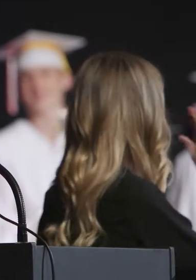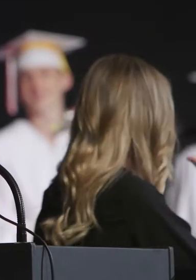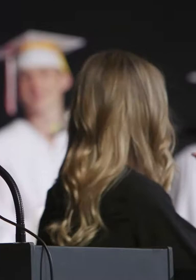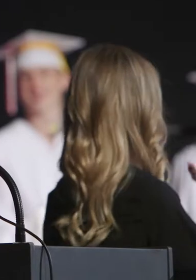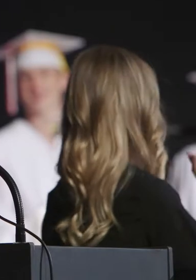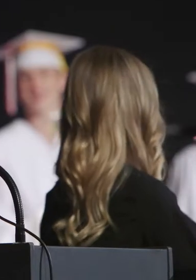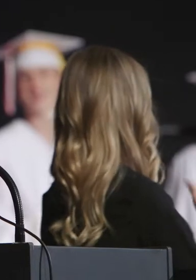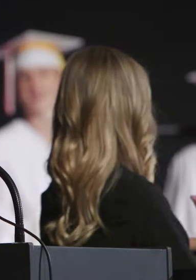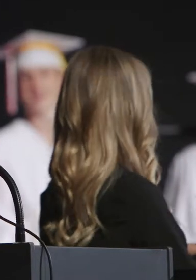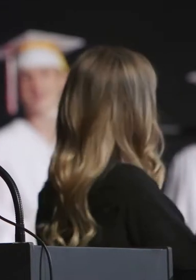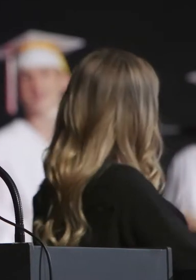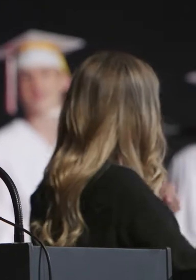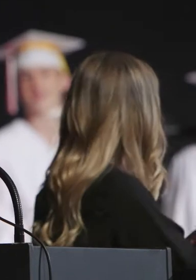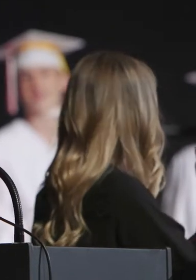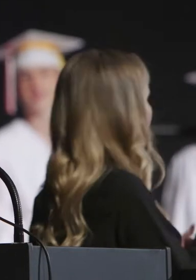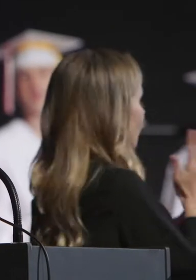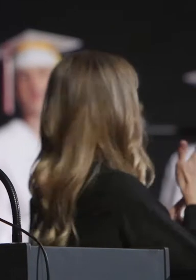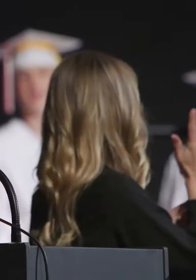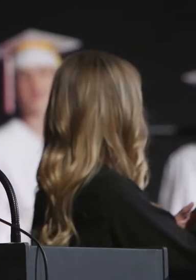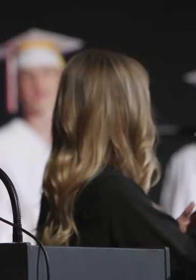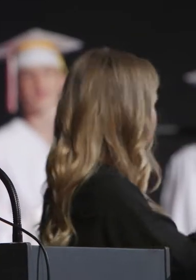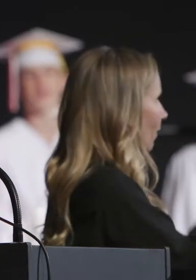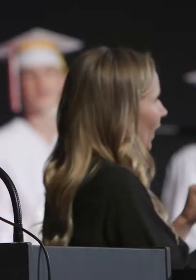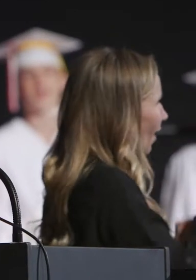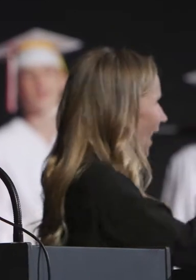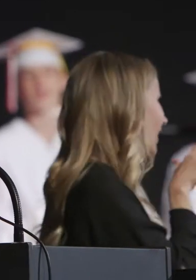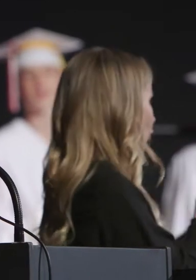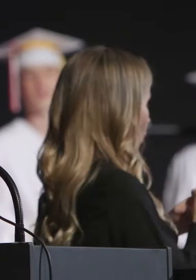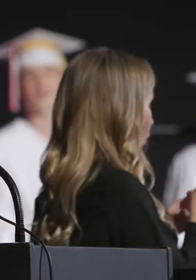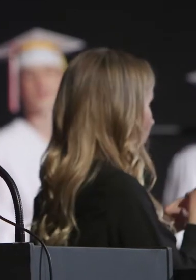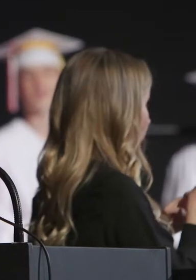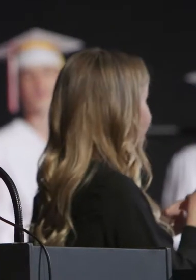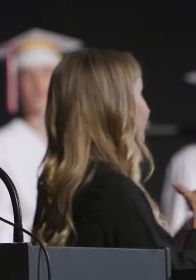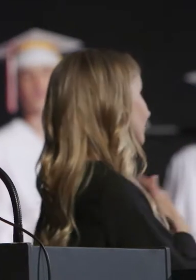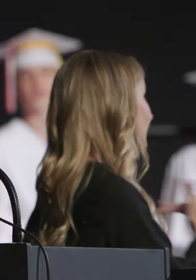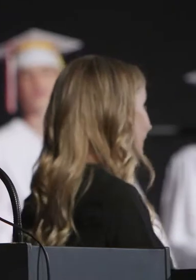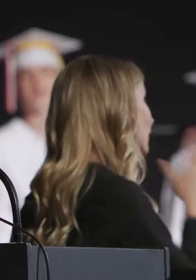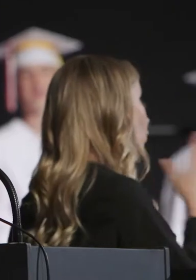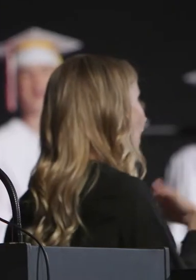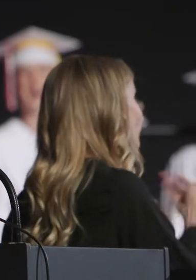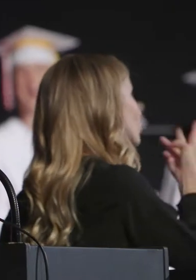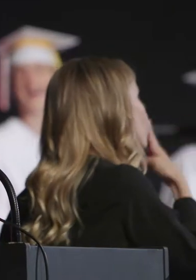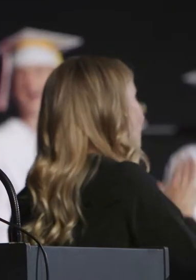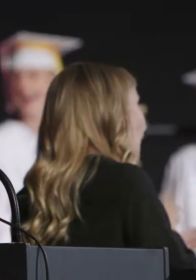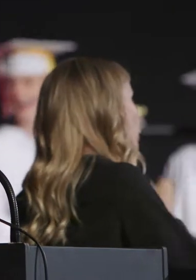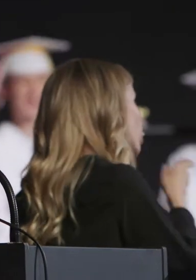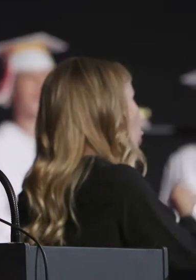will be approximately 5 minutes long and contain roughly 800 words. And typically, there will be 2 bad jokes per speech.